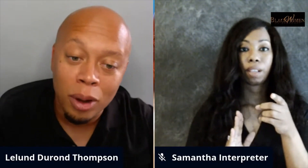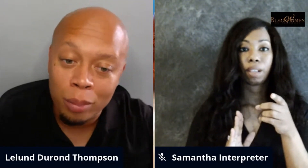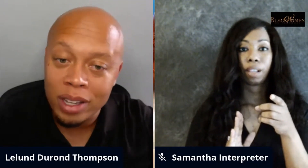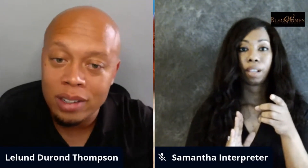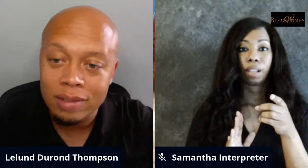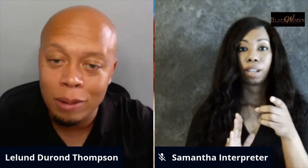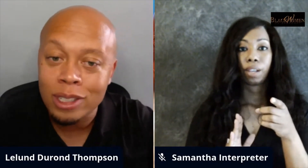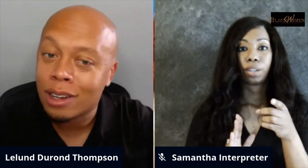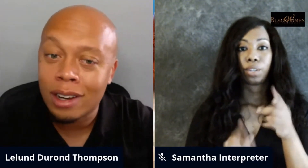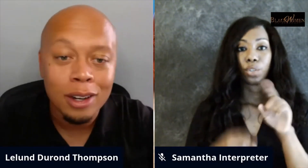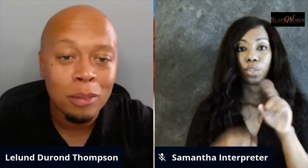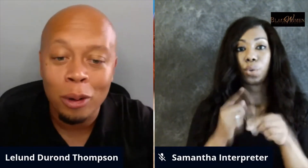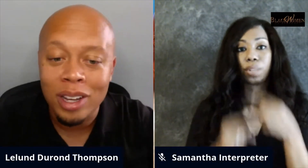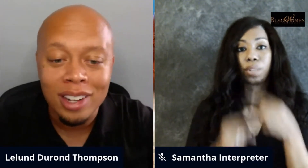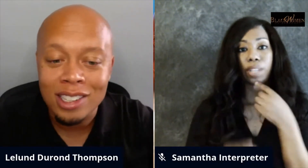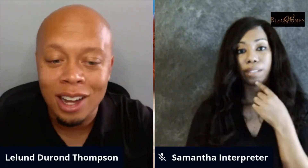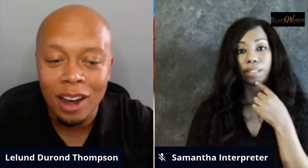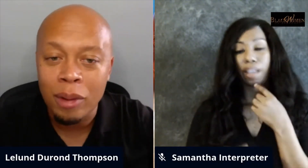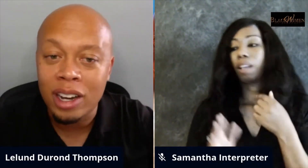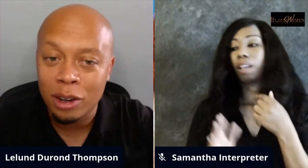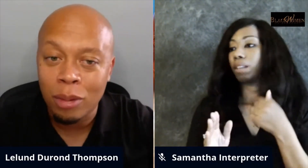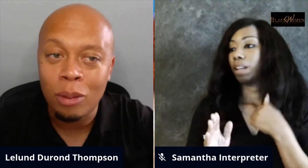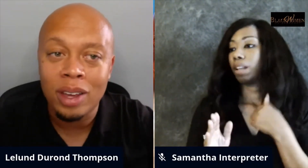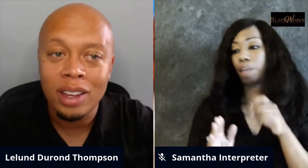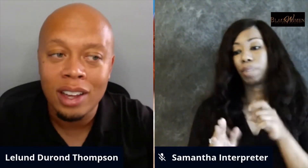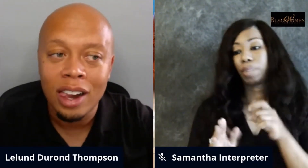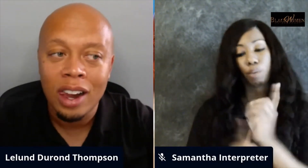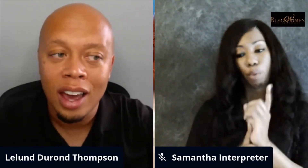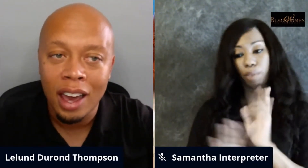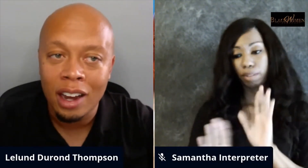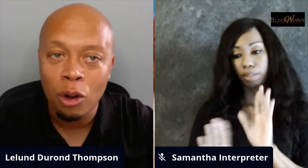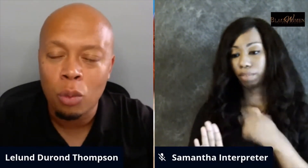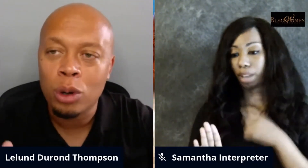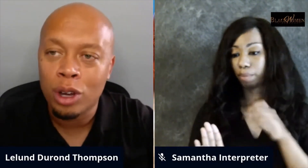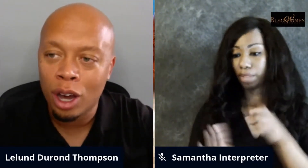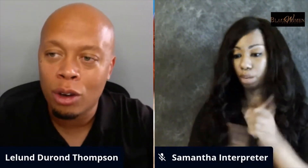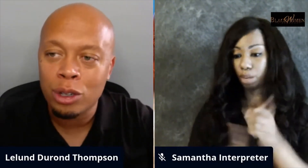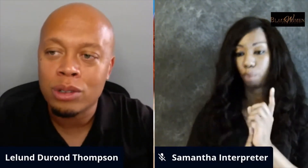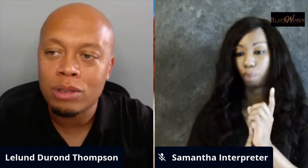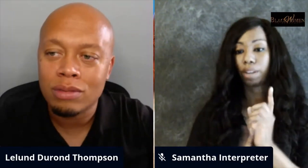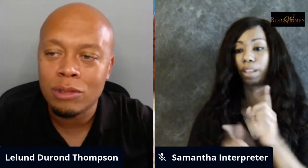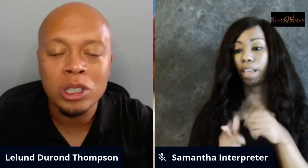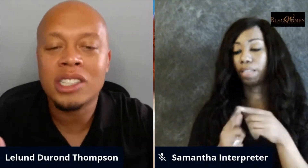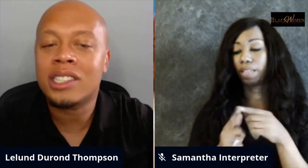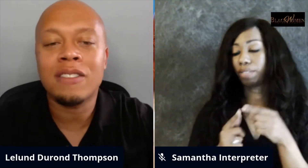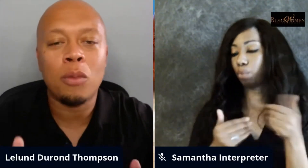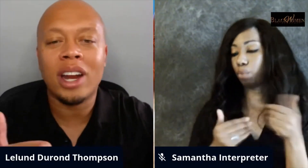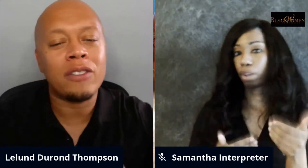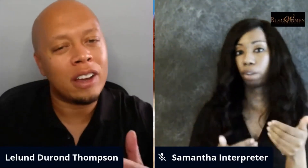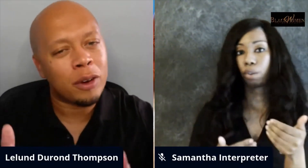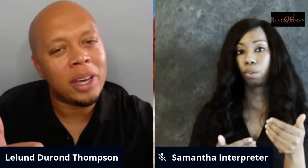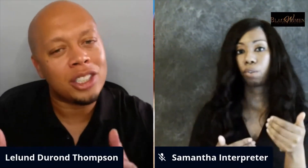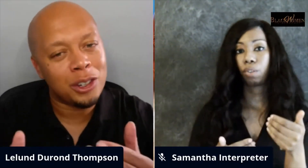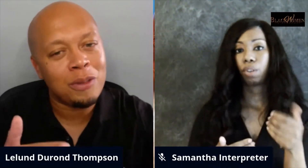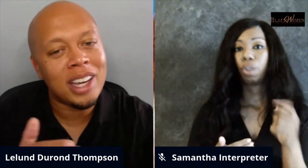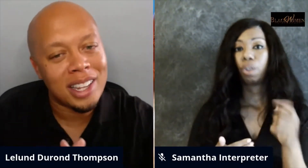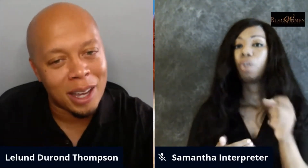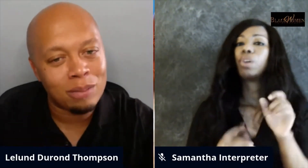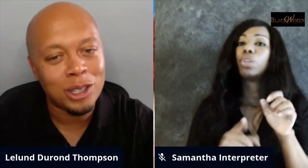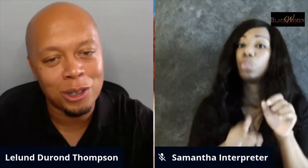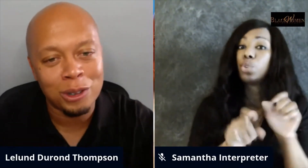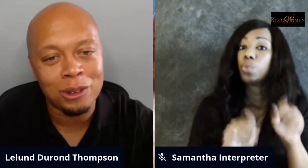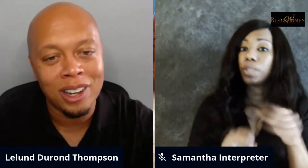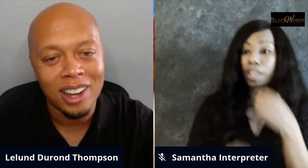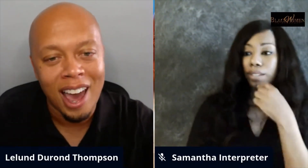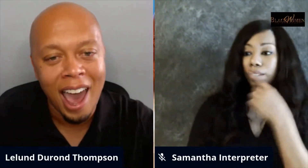need a moment. I'm just gonna need a moment. That's all. I'm gonna need a moment. Or we'll go. Or just give them whatever information you need